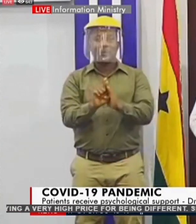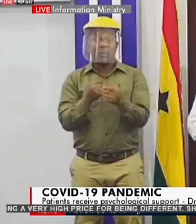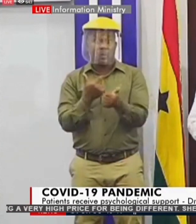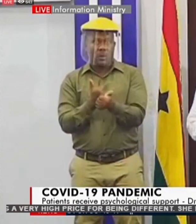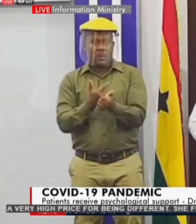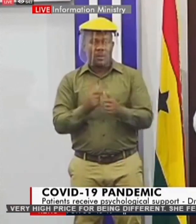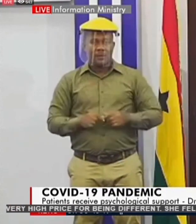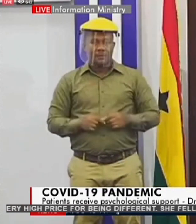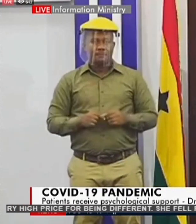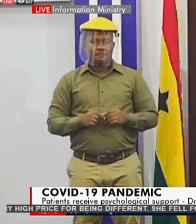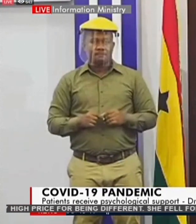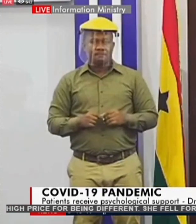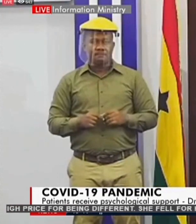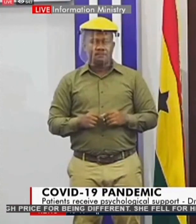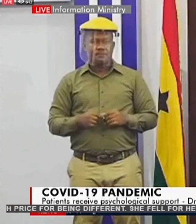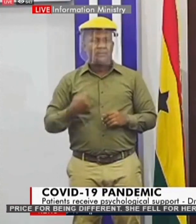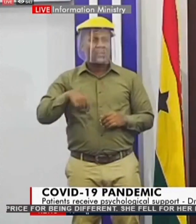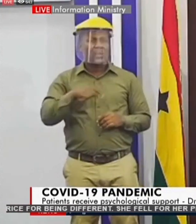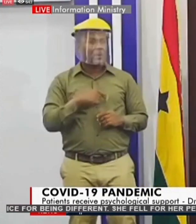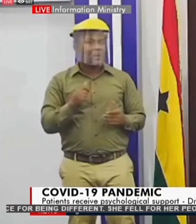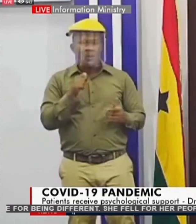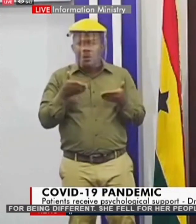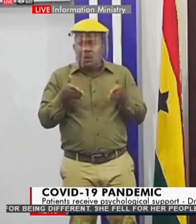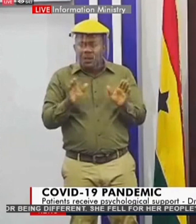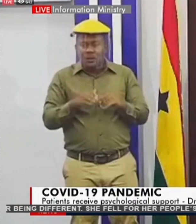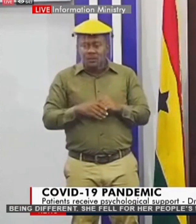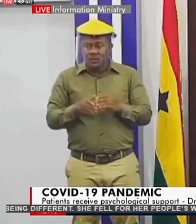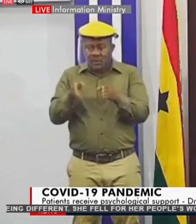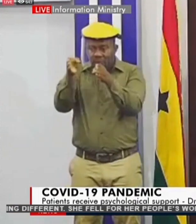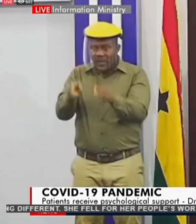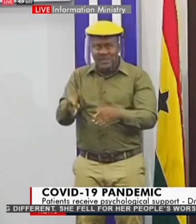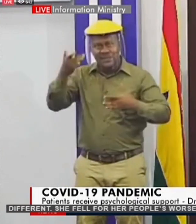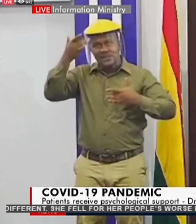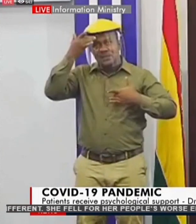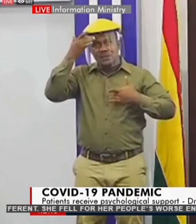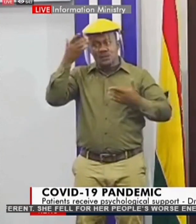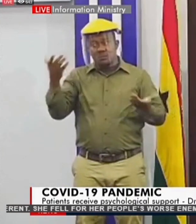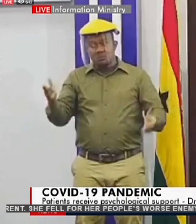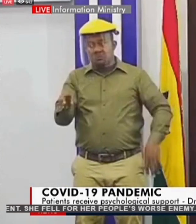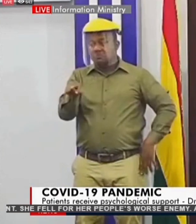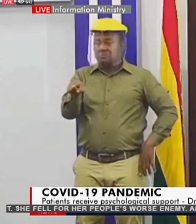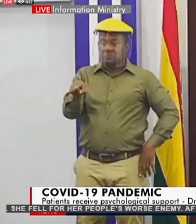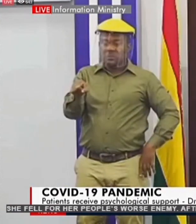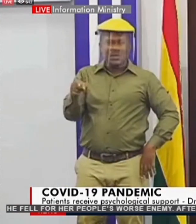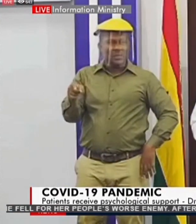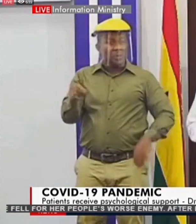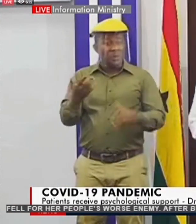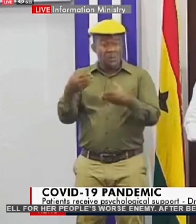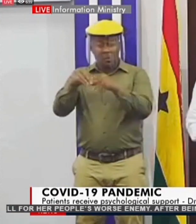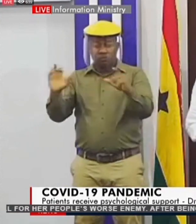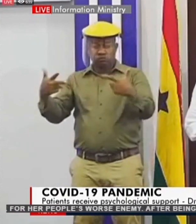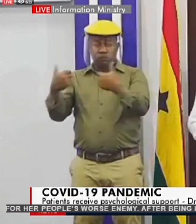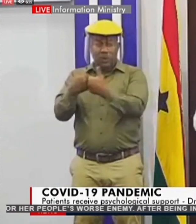no circumstance are we allowed to use people's sickness or illness, either congenital, accident, or